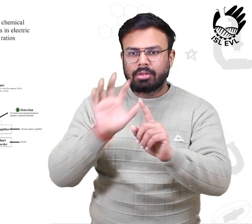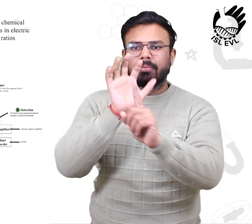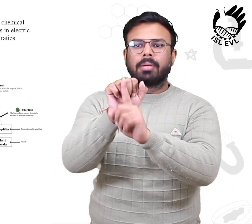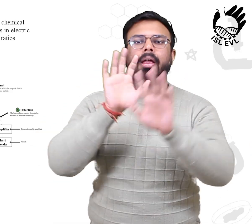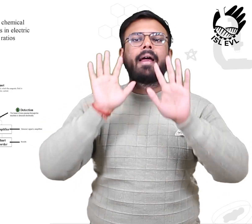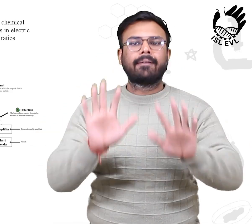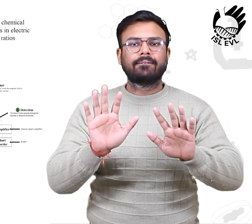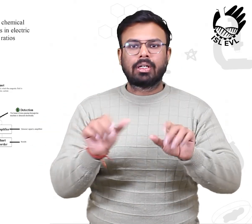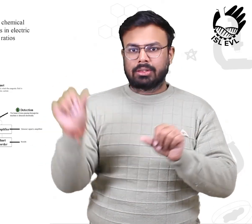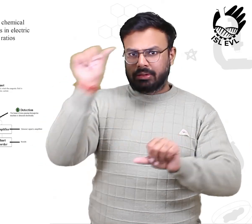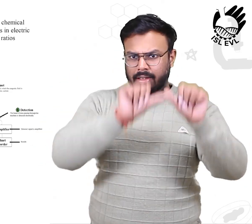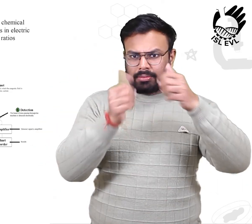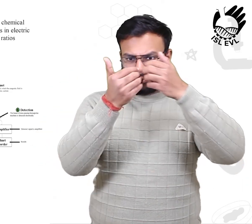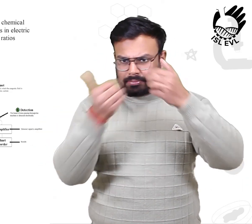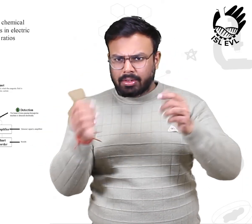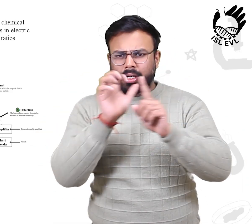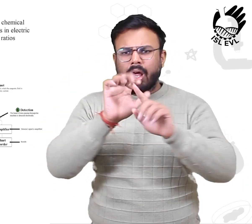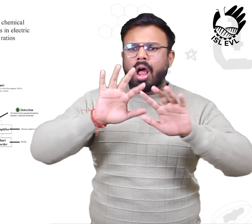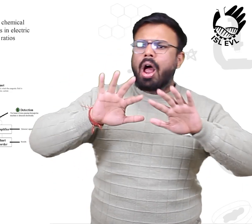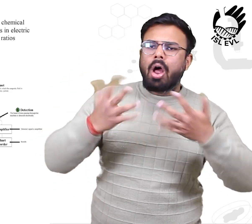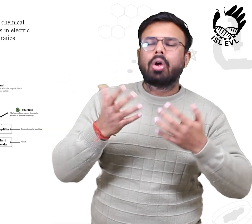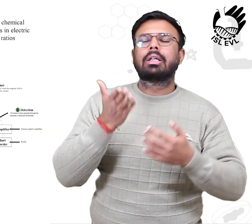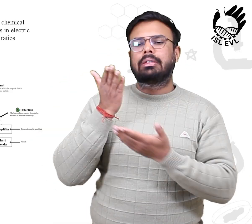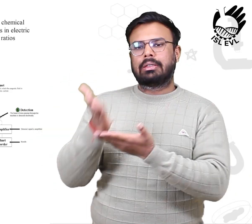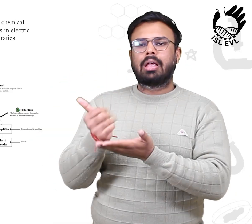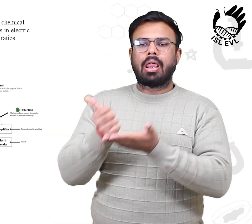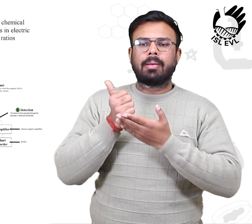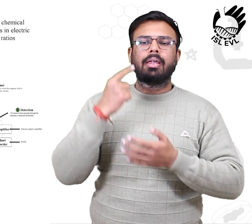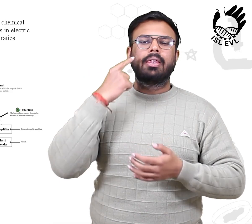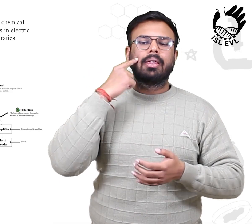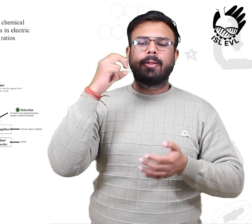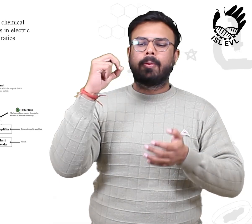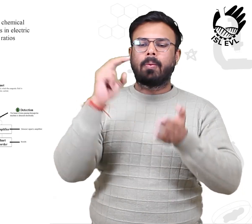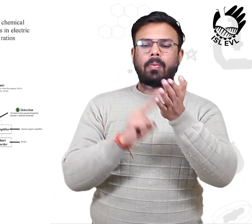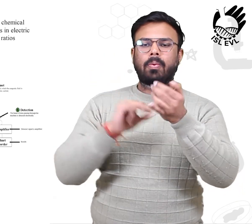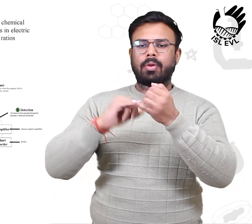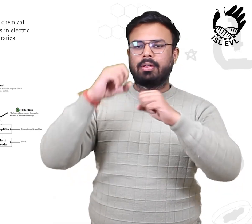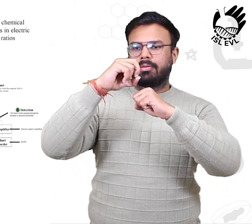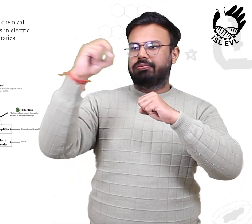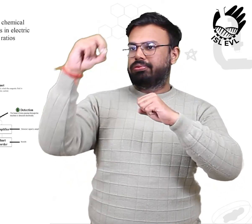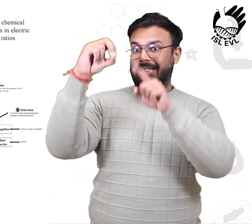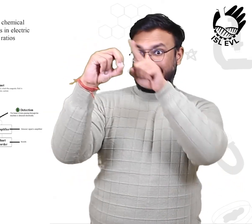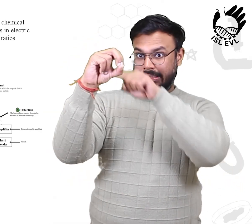analytic technique by which chemical substances are identified by the sorting